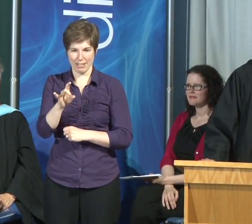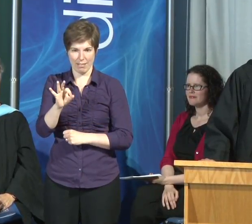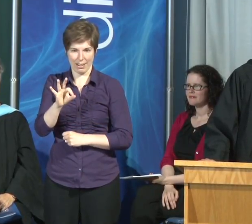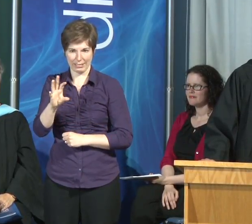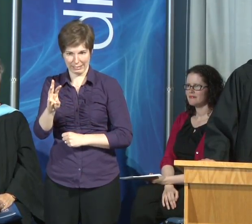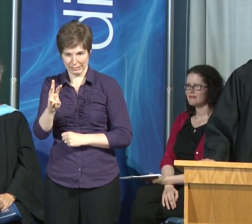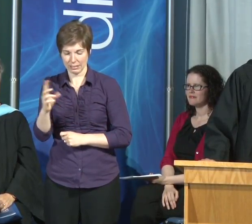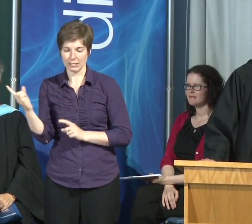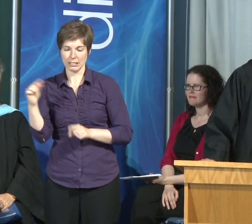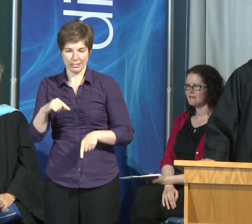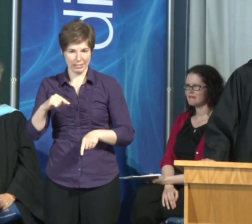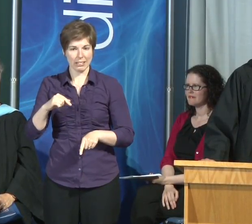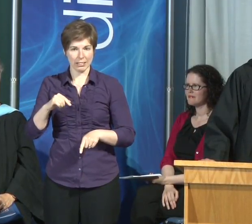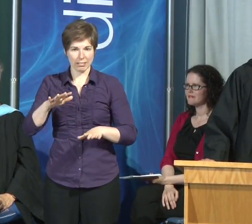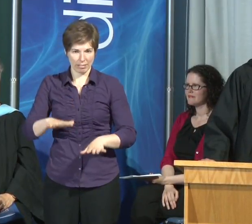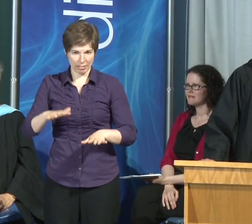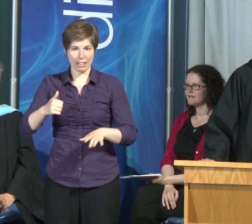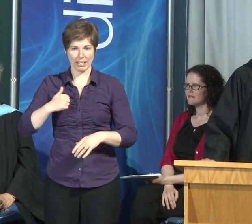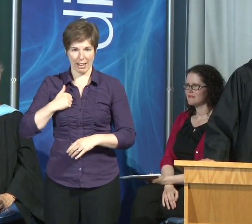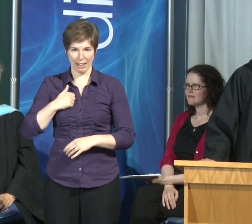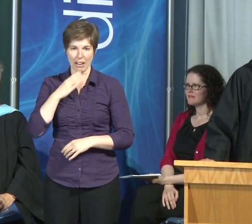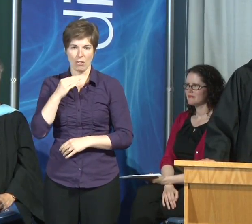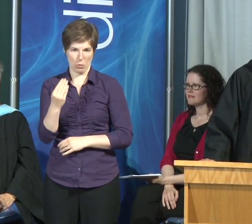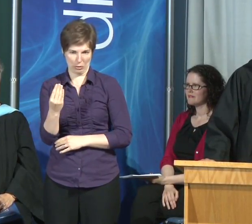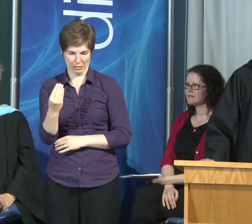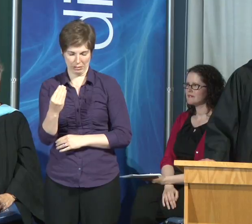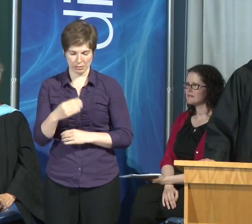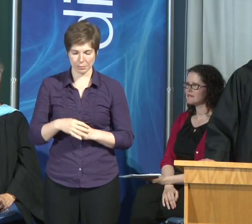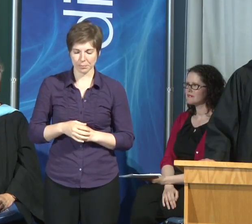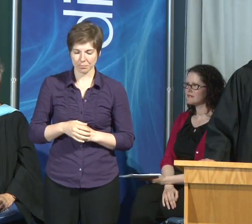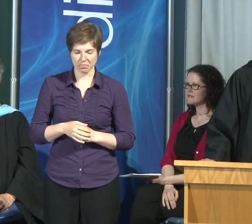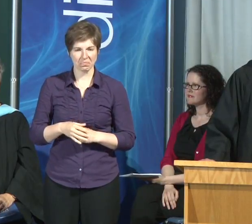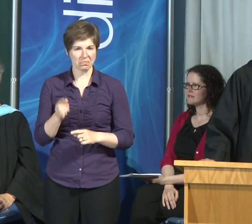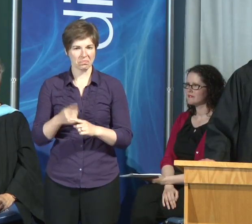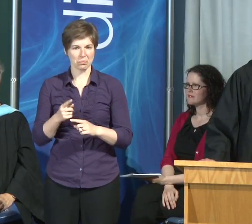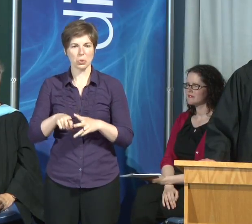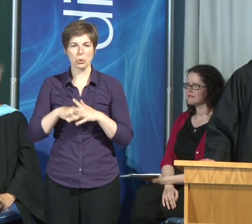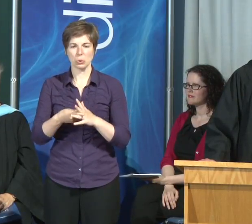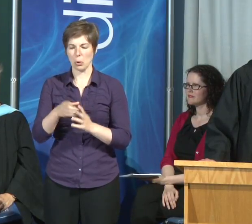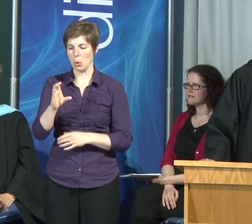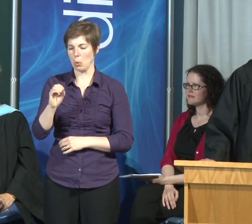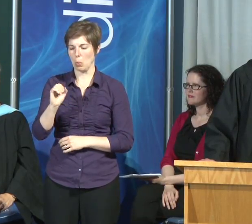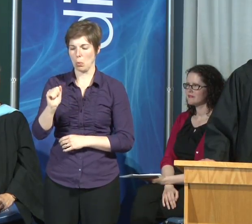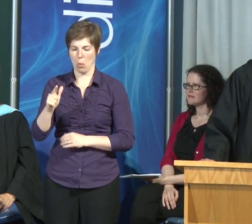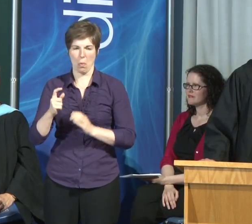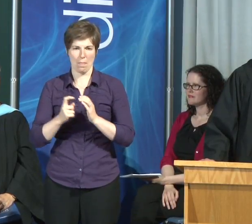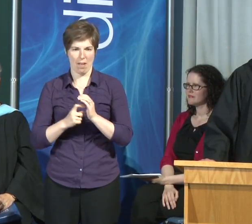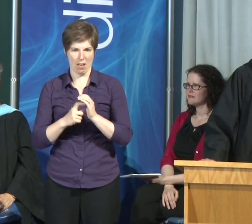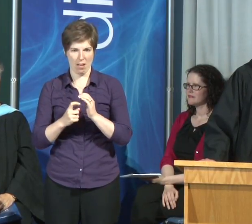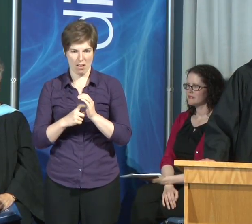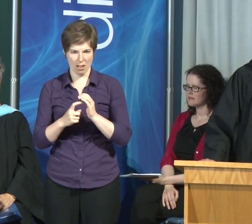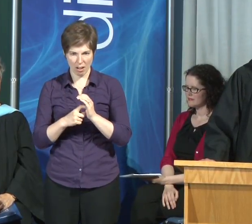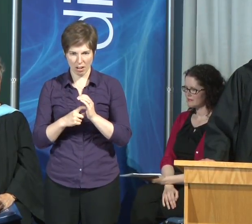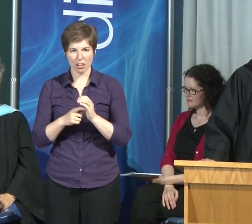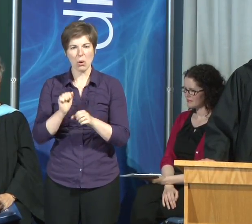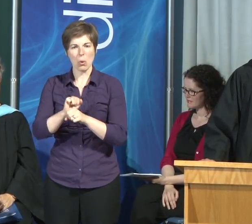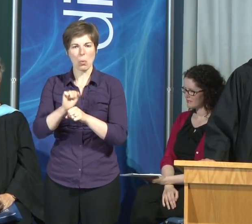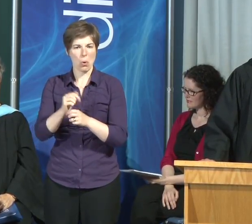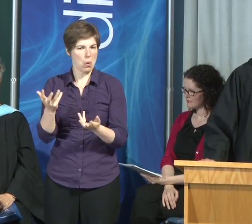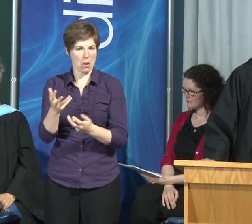as a 14-year-old boy and immediately began to work in the coal mines of his new community in